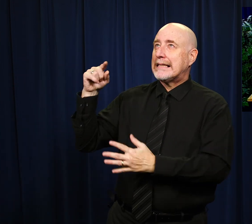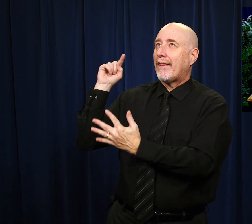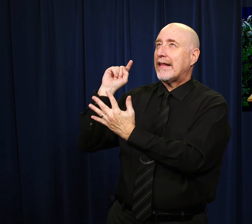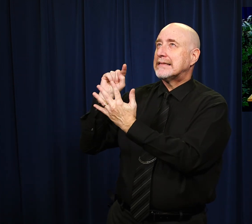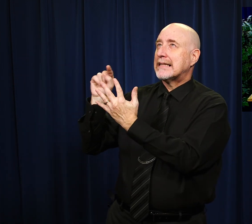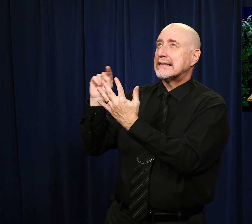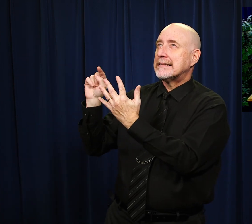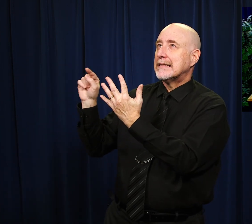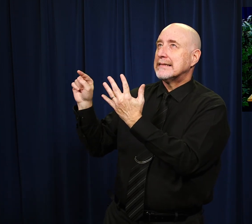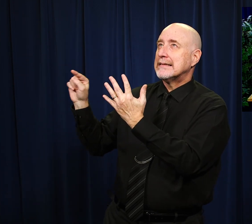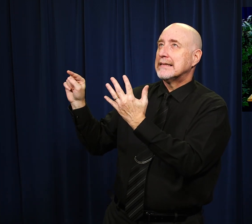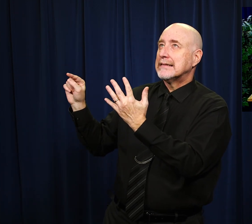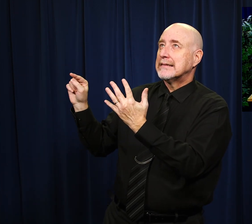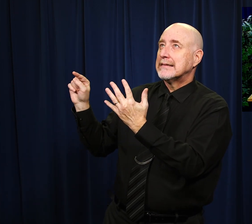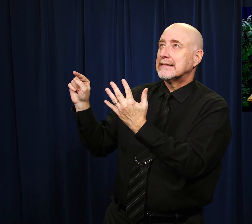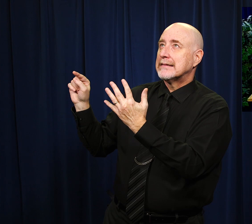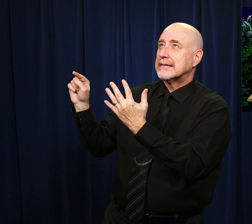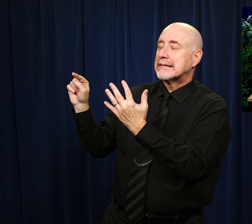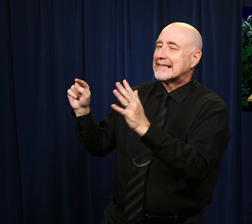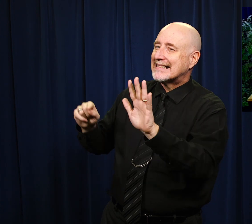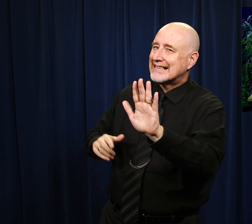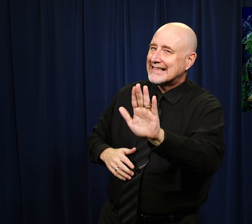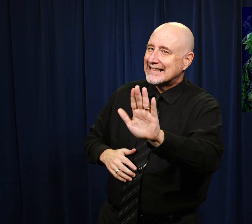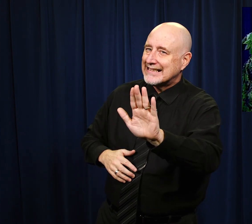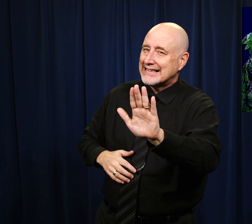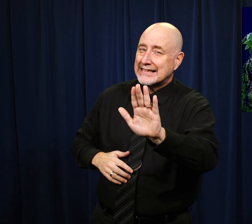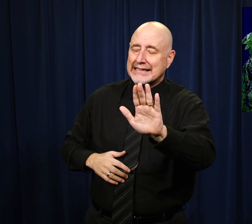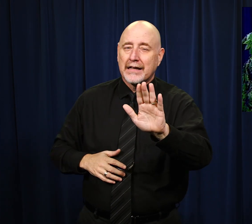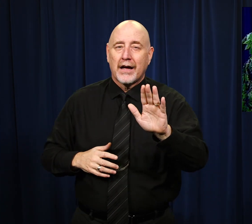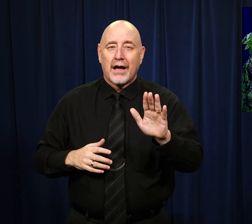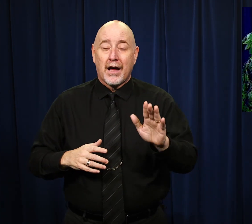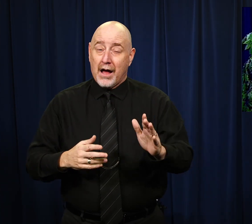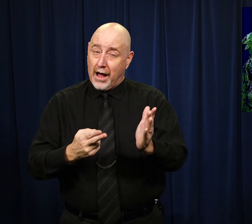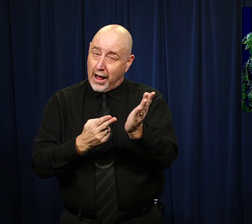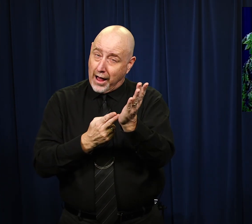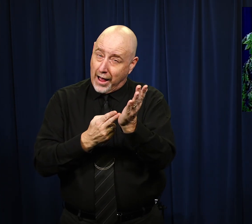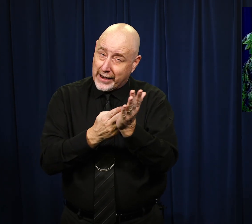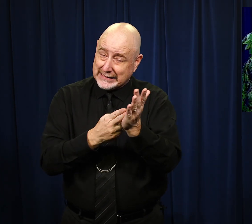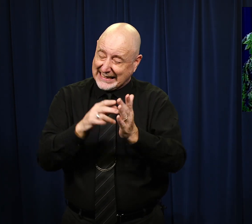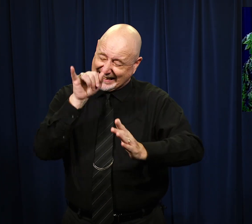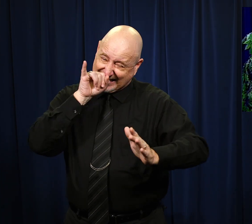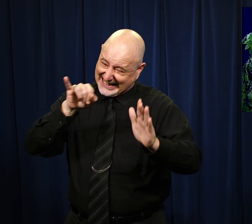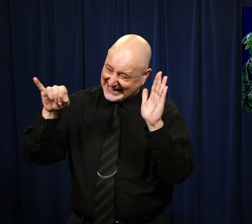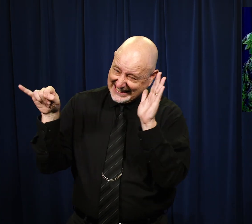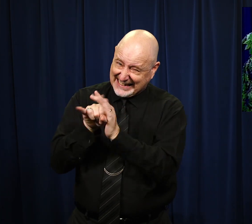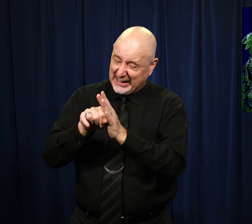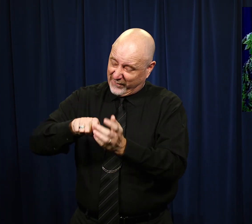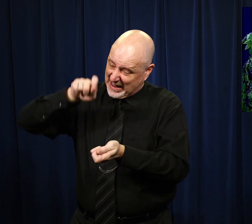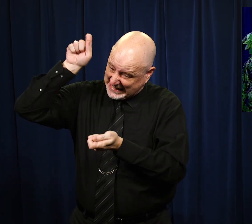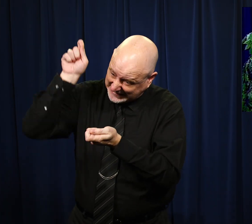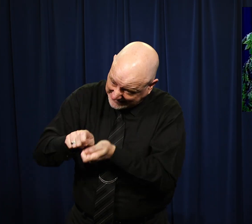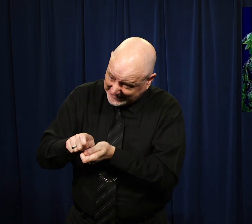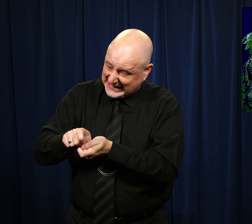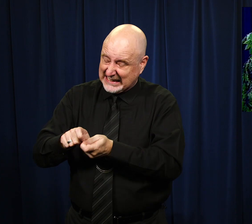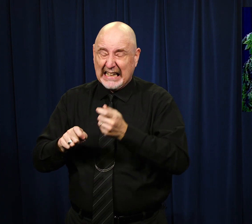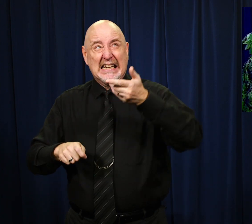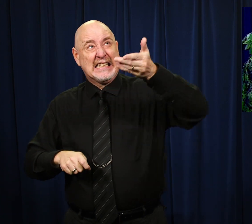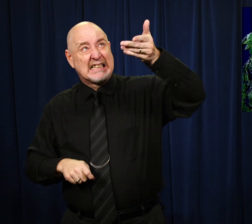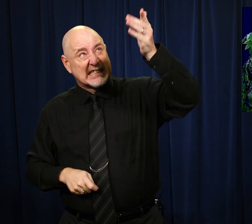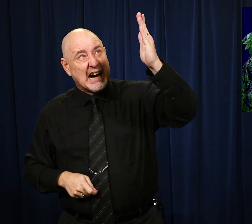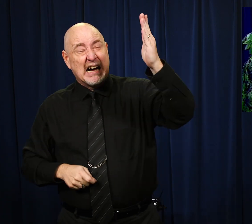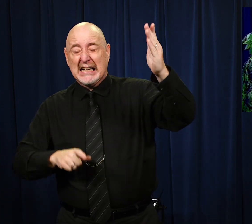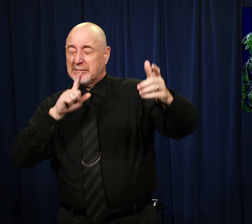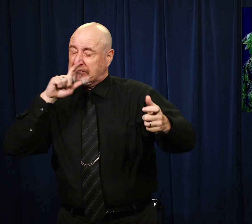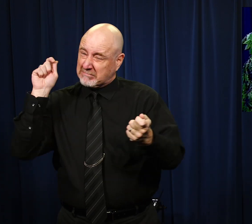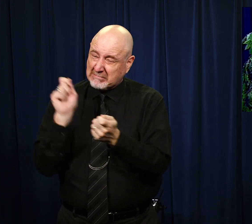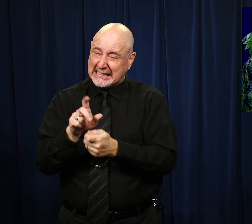working there and there and there. Can I honestly identify that specifically and say, thus it